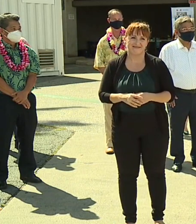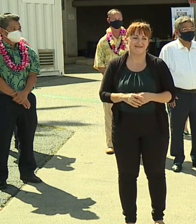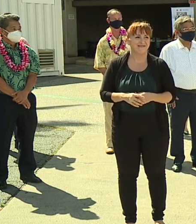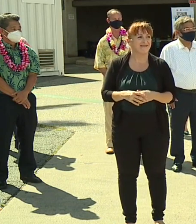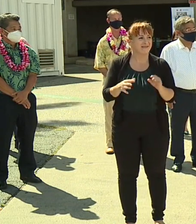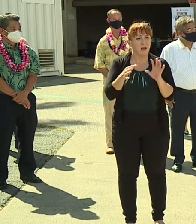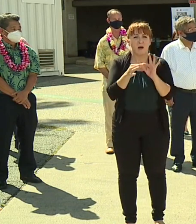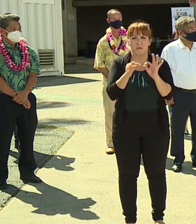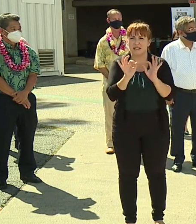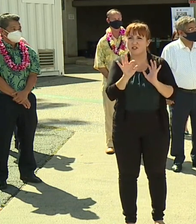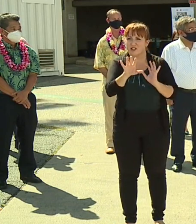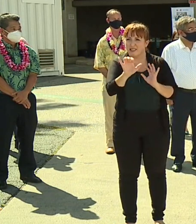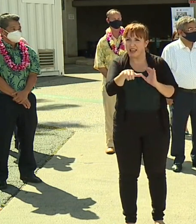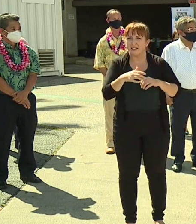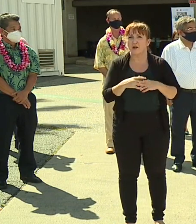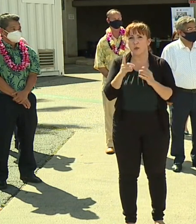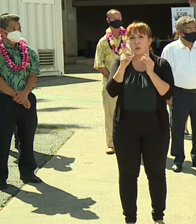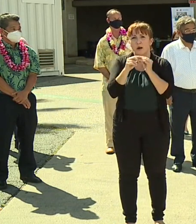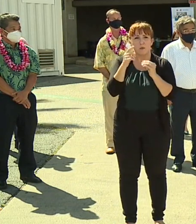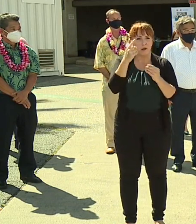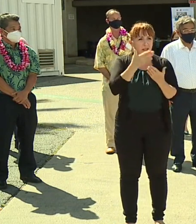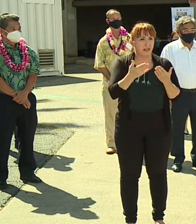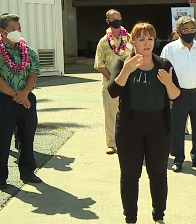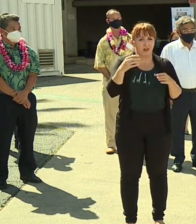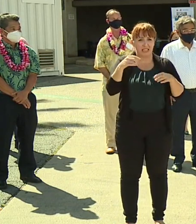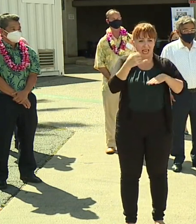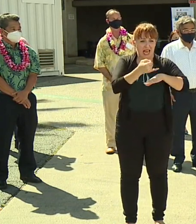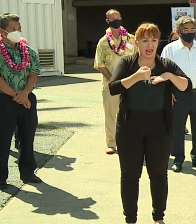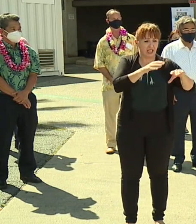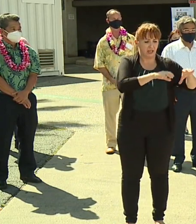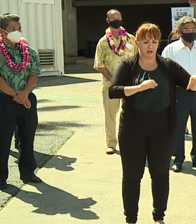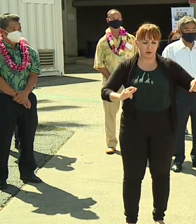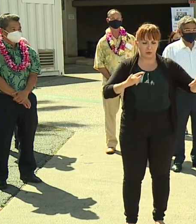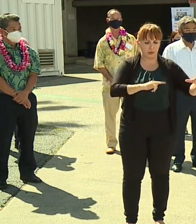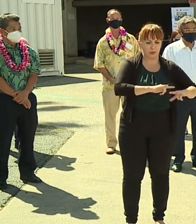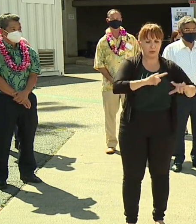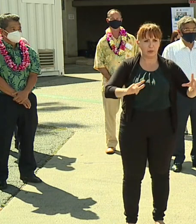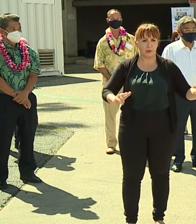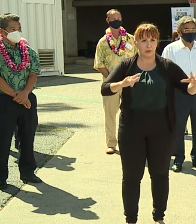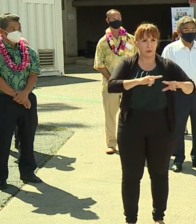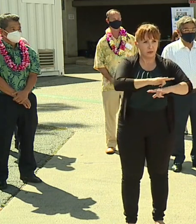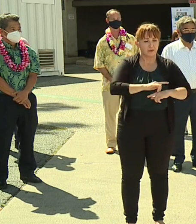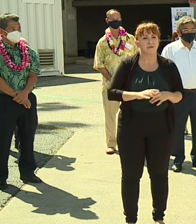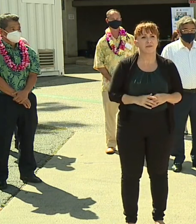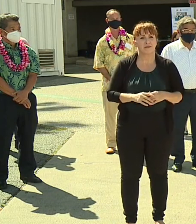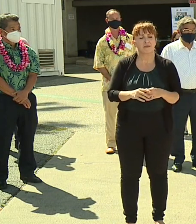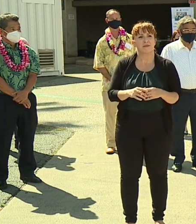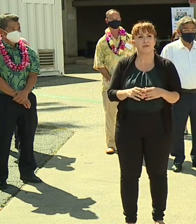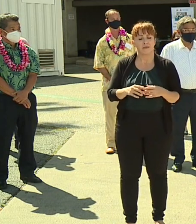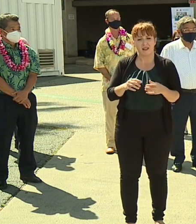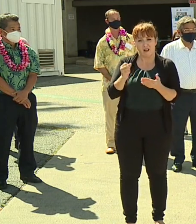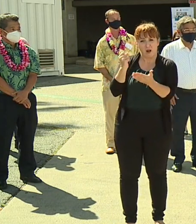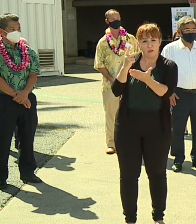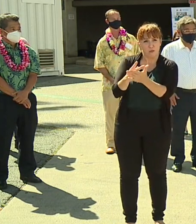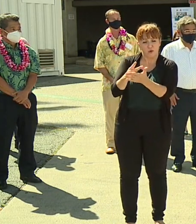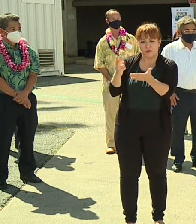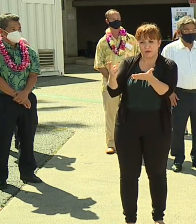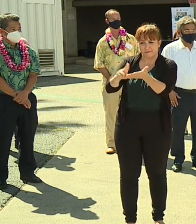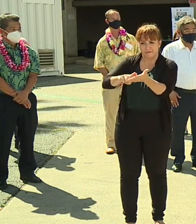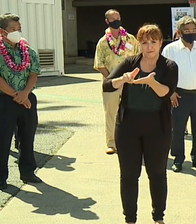want to mention that. The other thing for inter-island travel, we're, as I said, as soon as we get the trusted partner approval, and I know